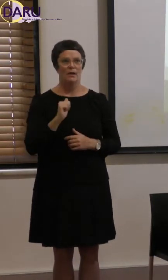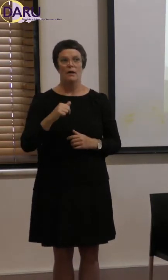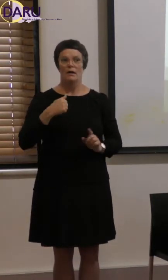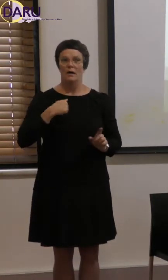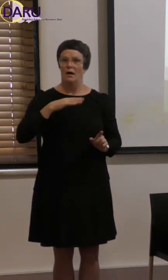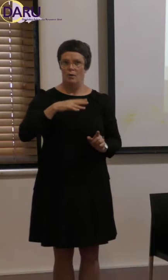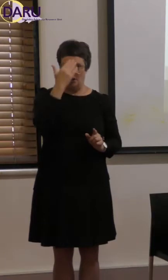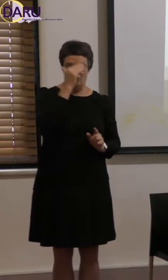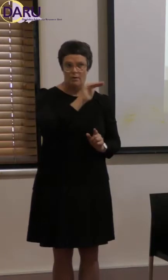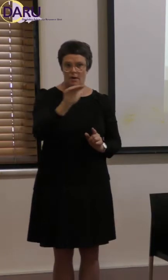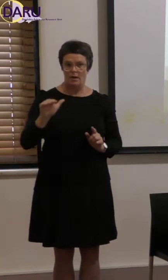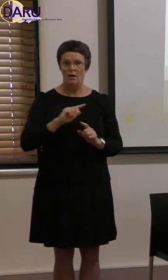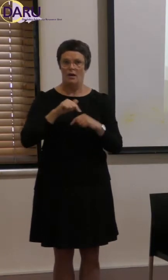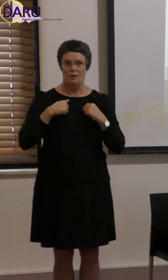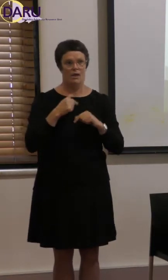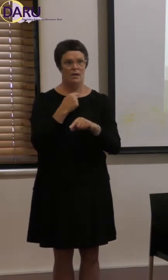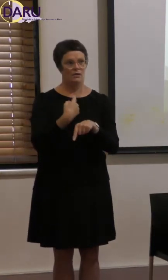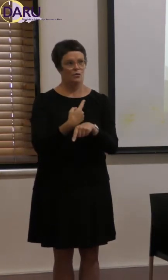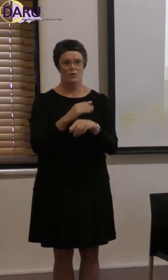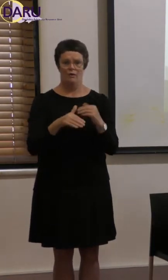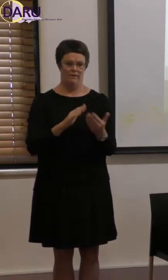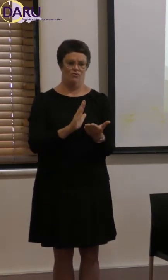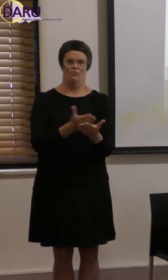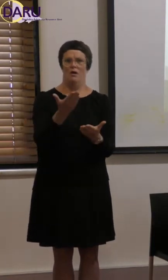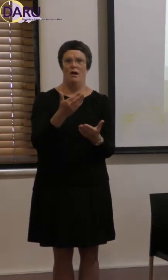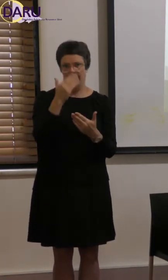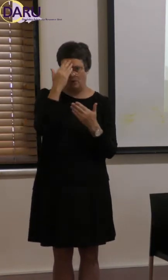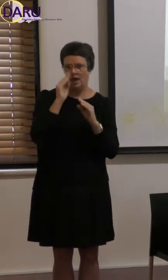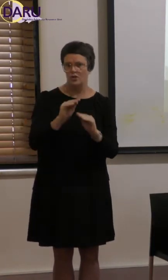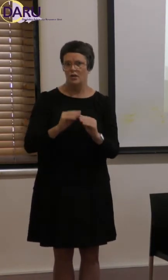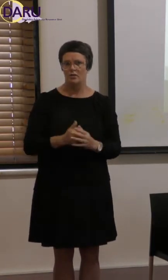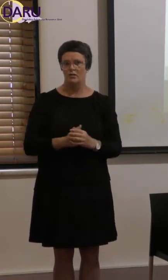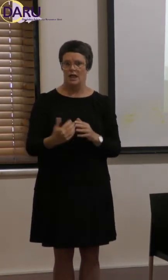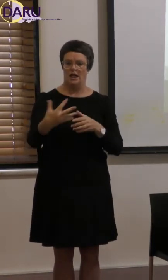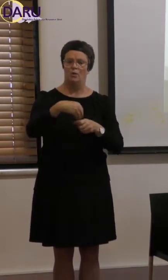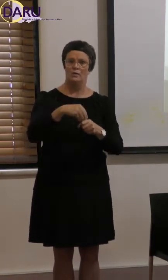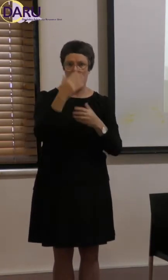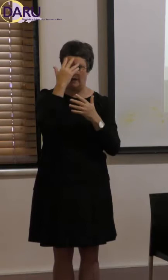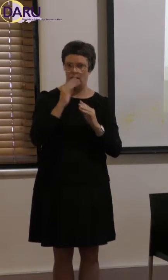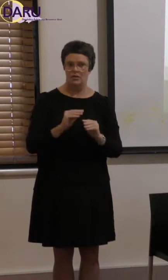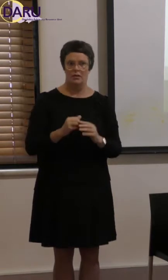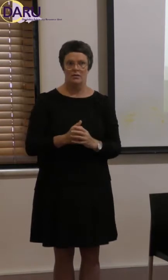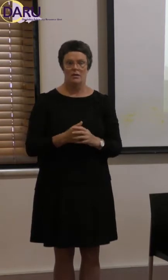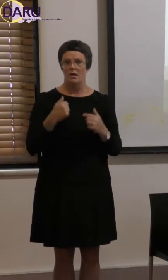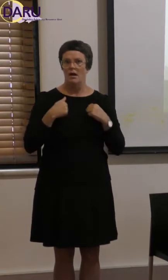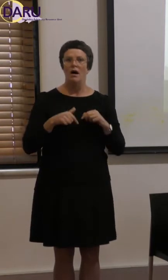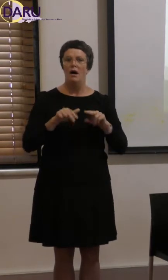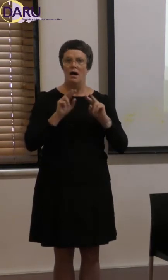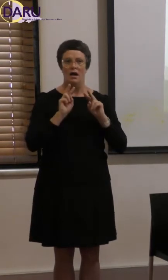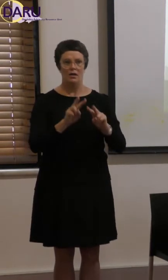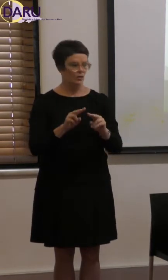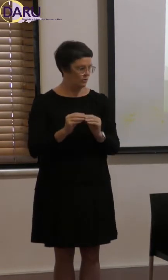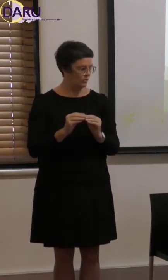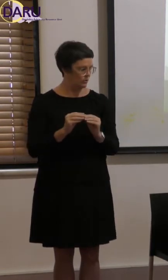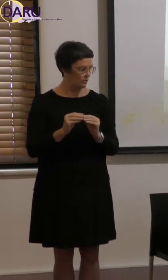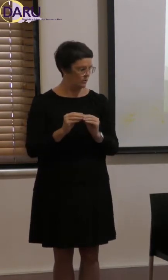we all talk about the right to education. It's a right to an inclusive education. I haven't put the whole part of down there,